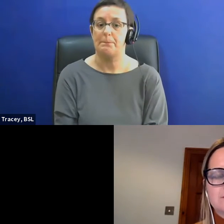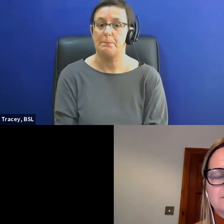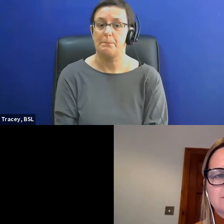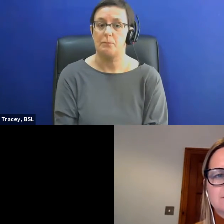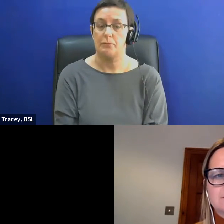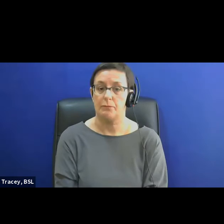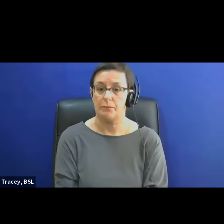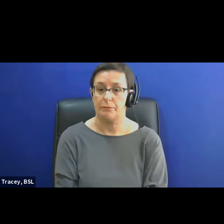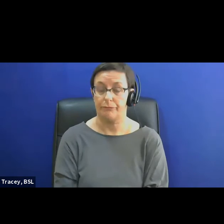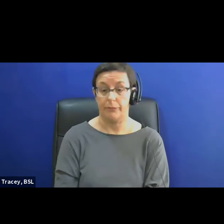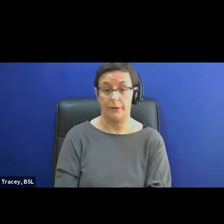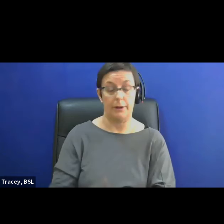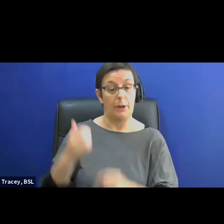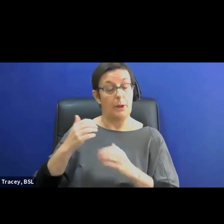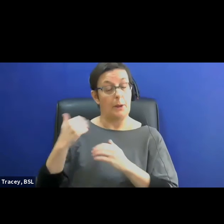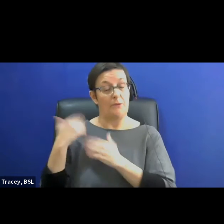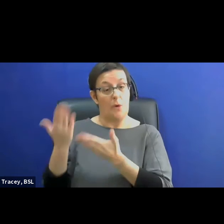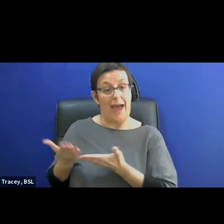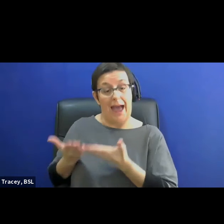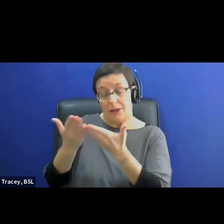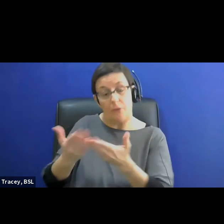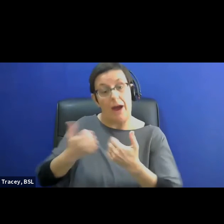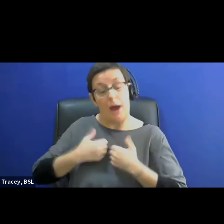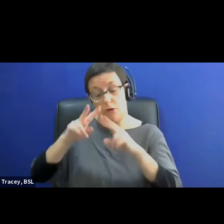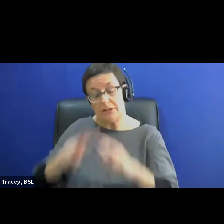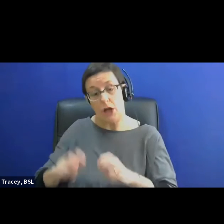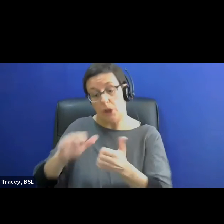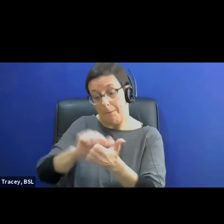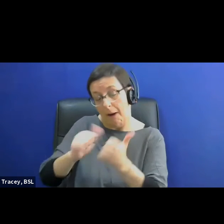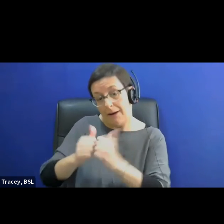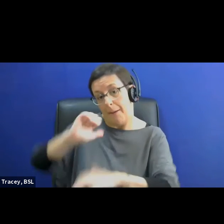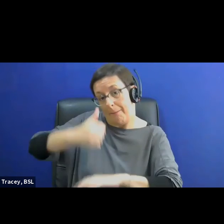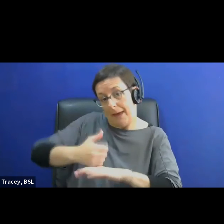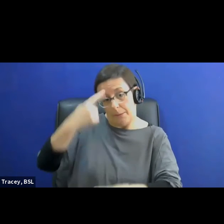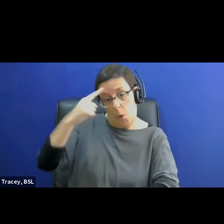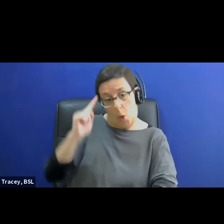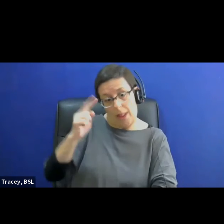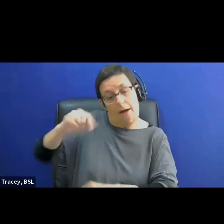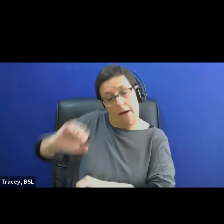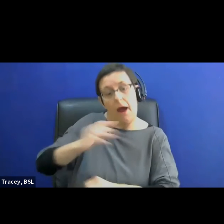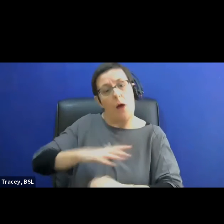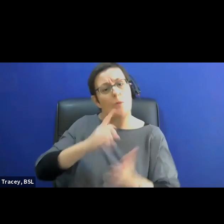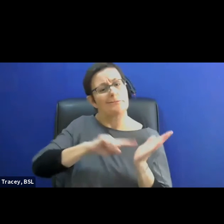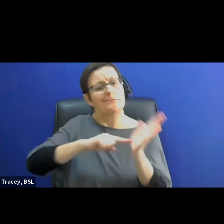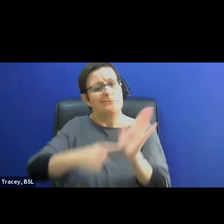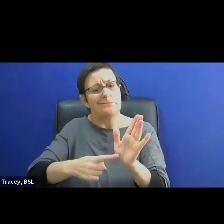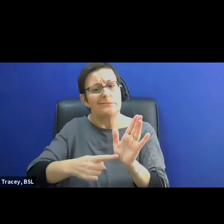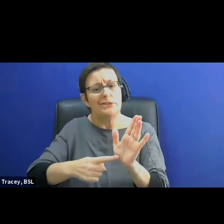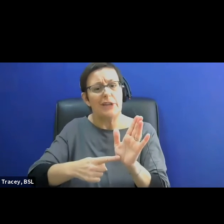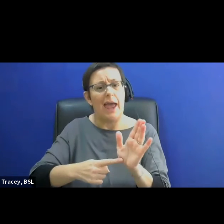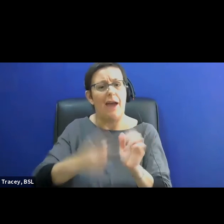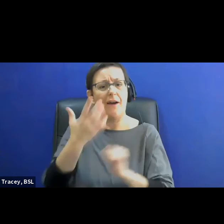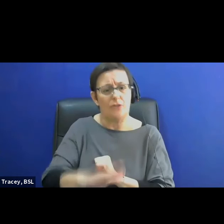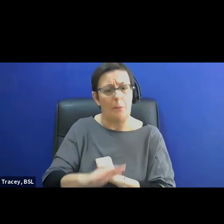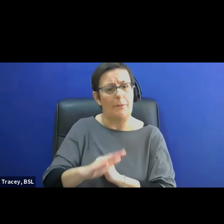So before I hand over to our research partners in Mongolia, I just wanted to share 2 images from our research participants' photo